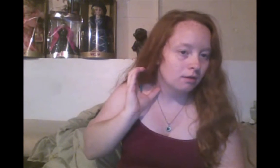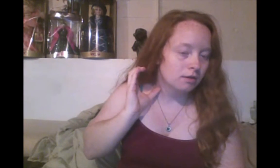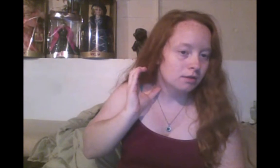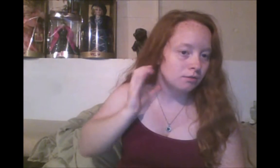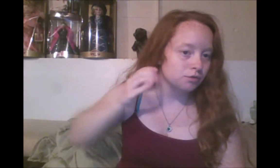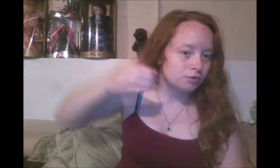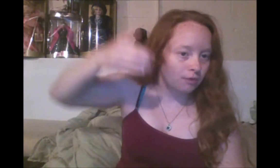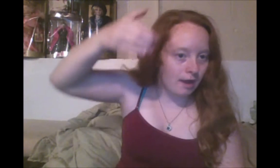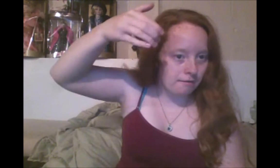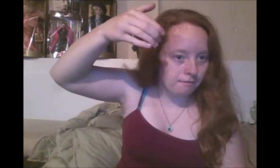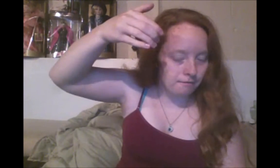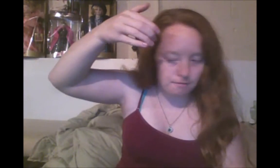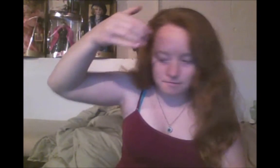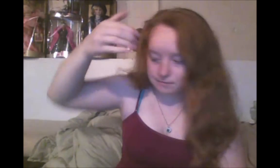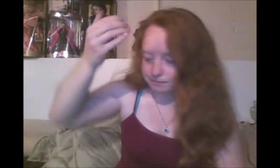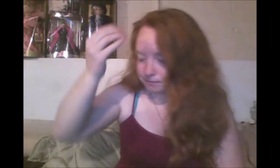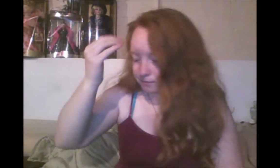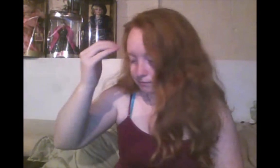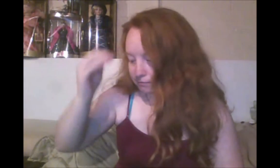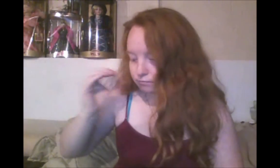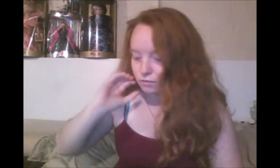So, giraffe.